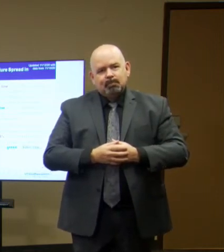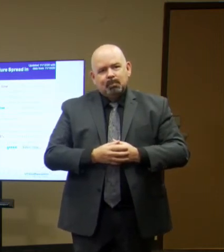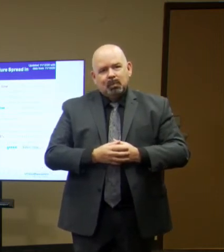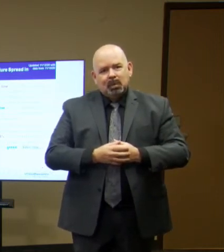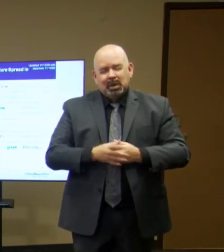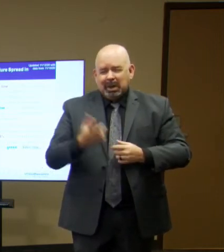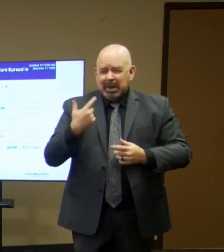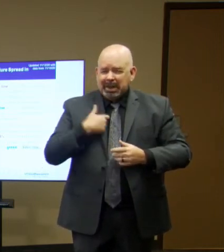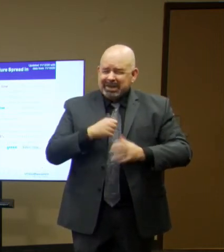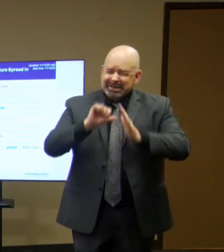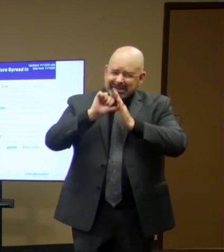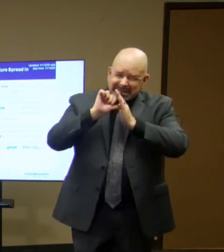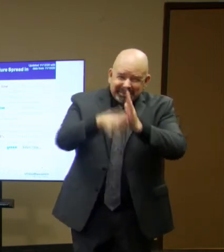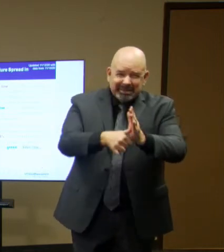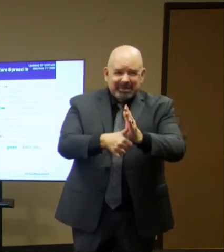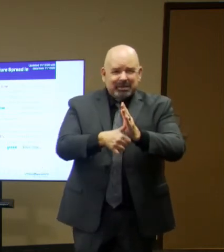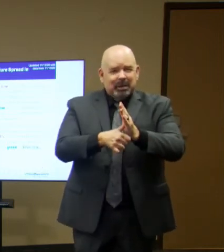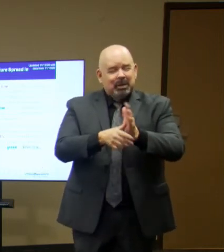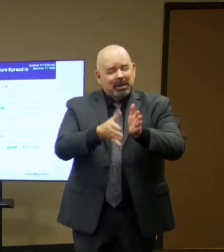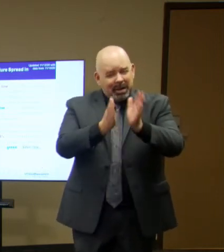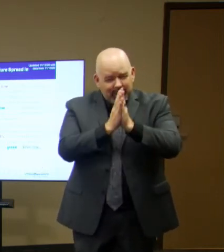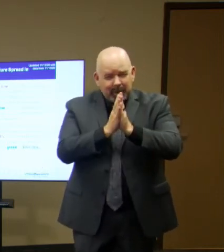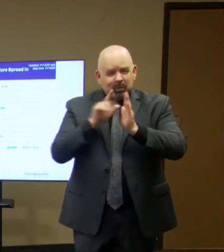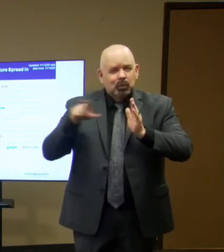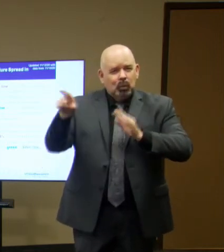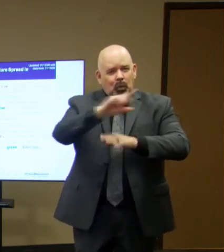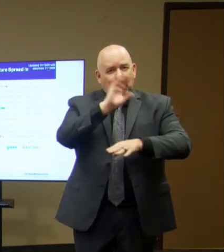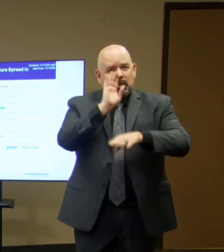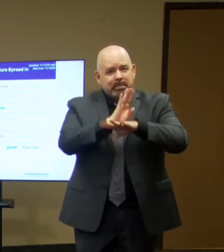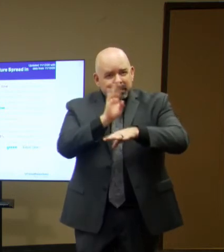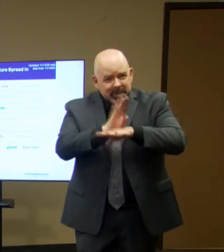that on my own behalf, on behalf of